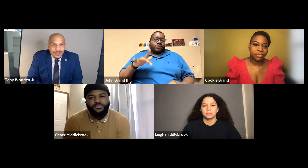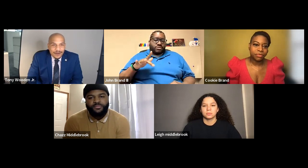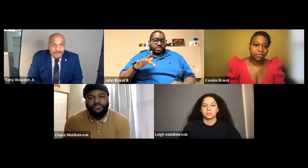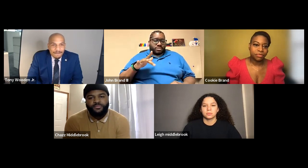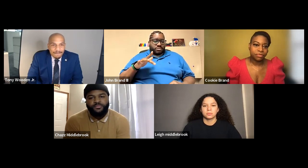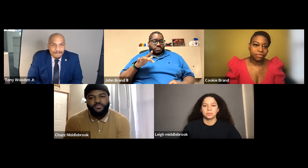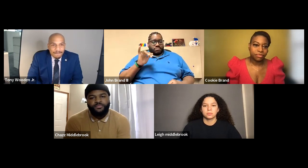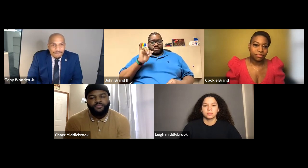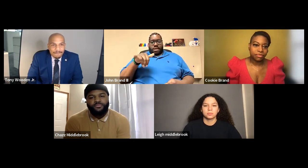could.